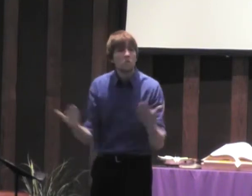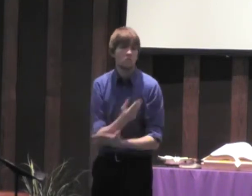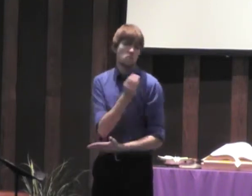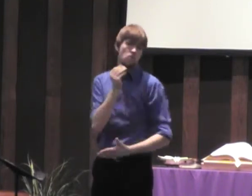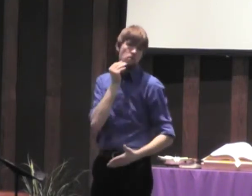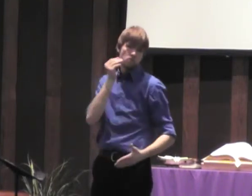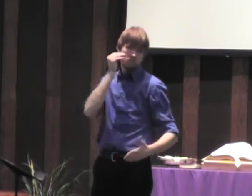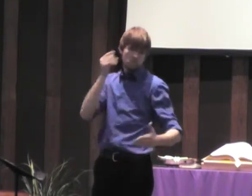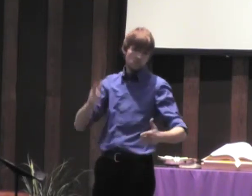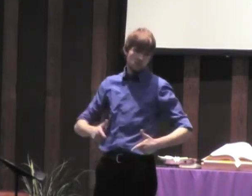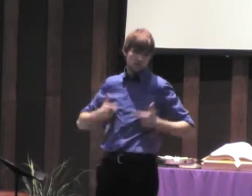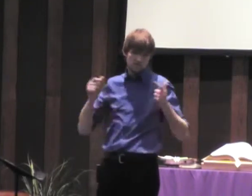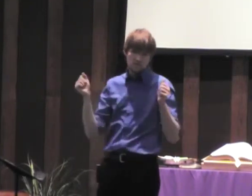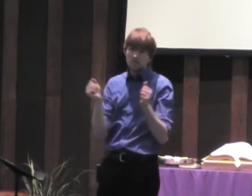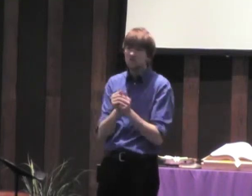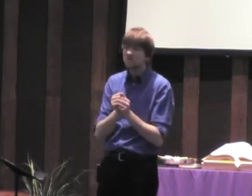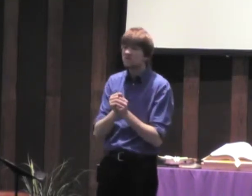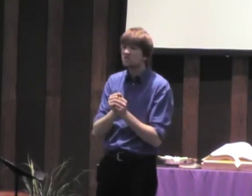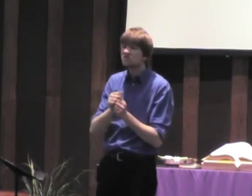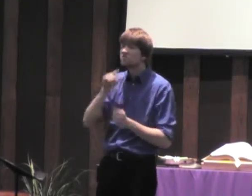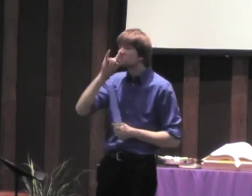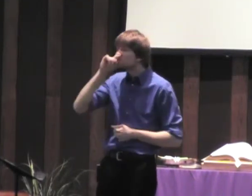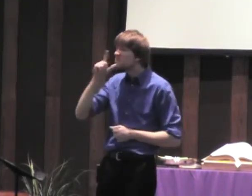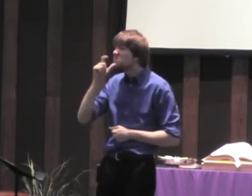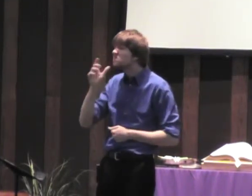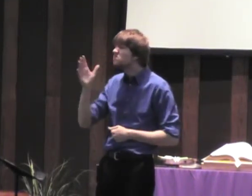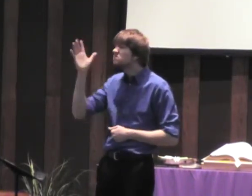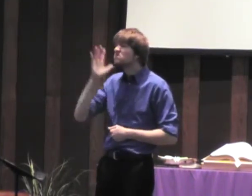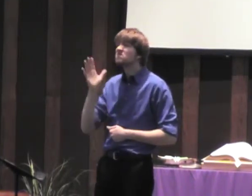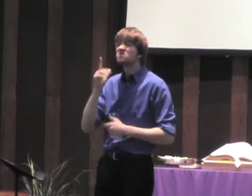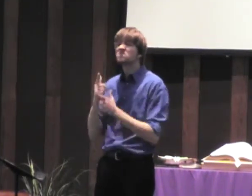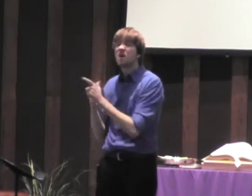I have bought them new homes and new lives.